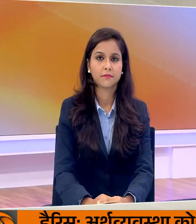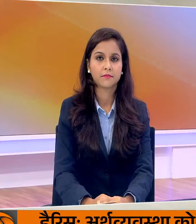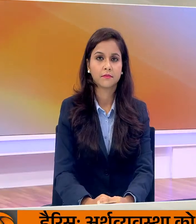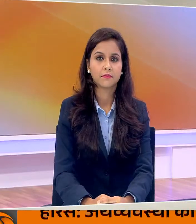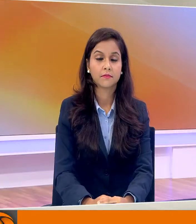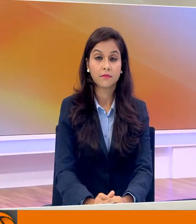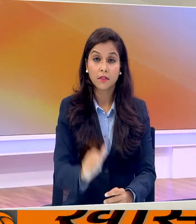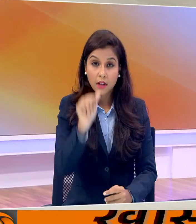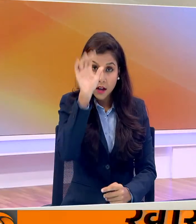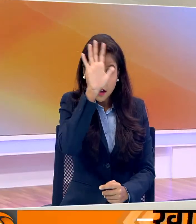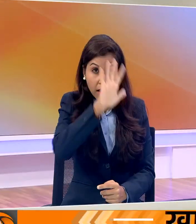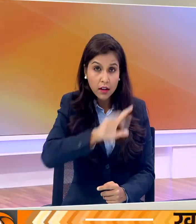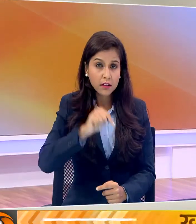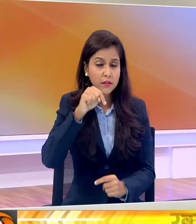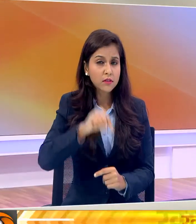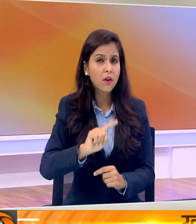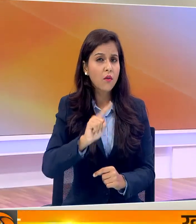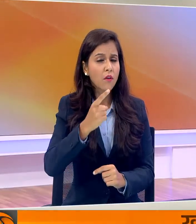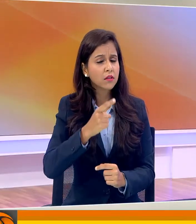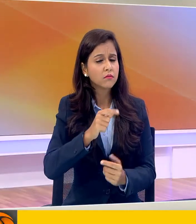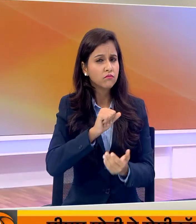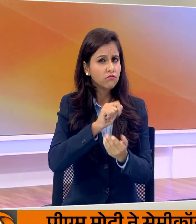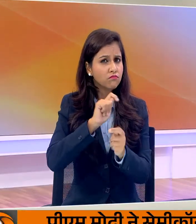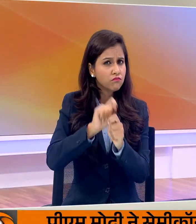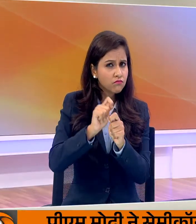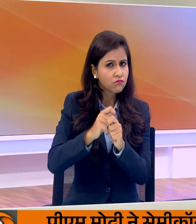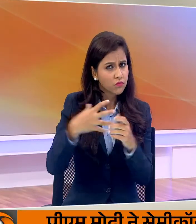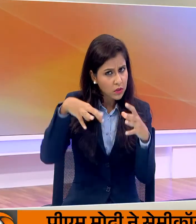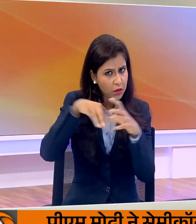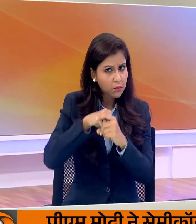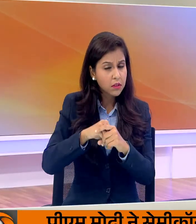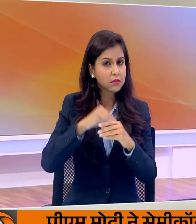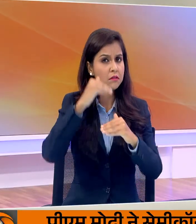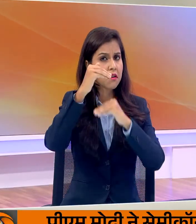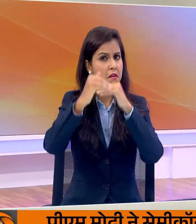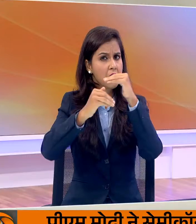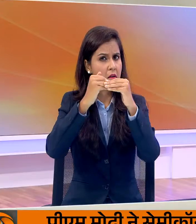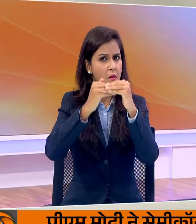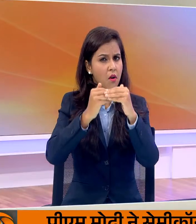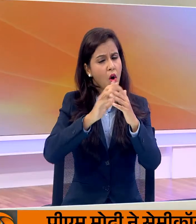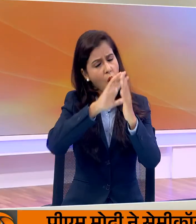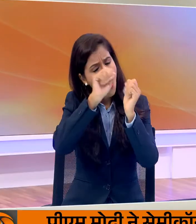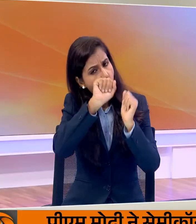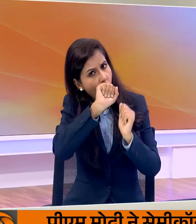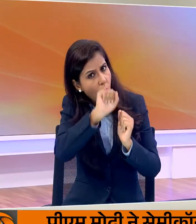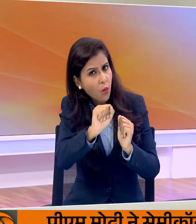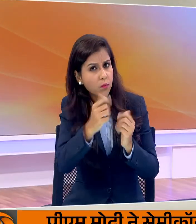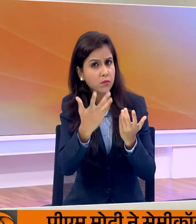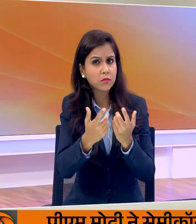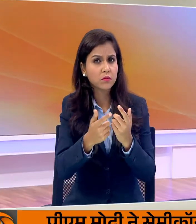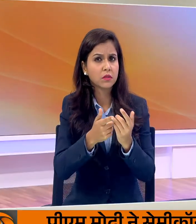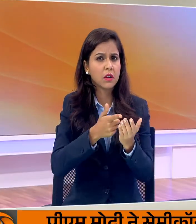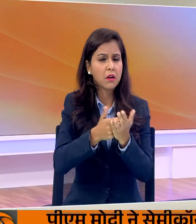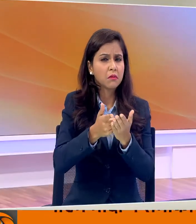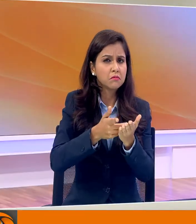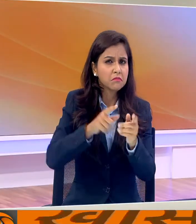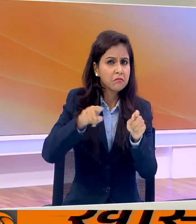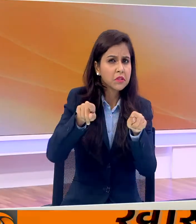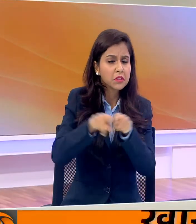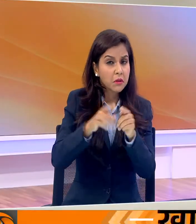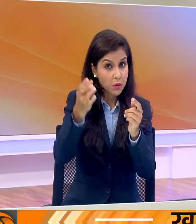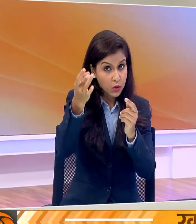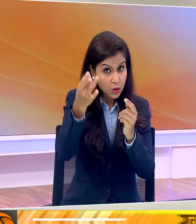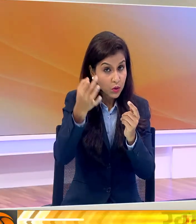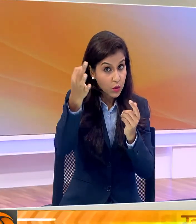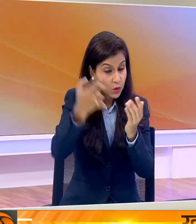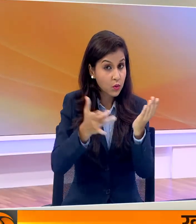India, for the first time in her existence, has developed her own 4G stack technology